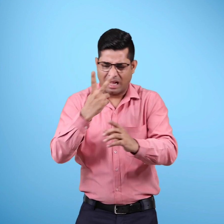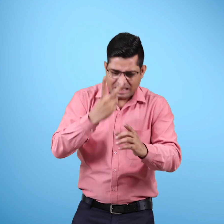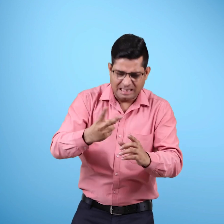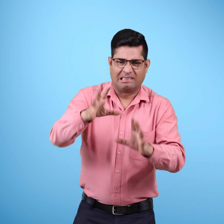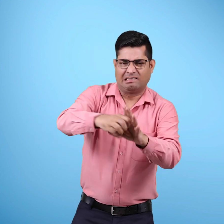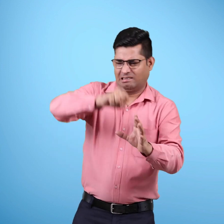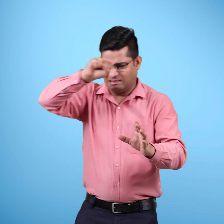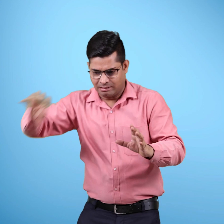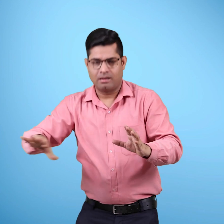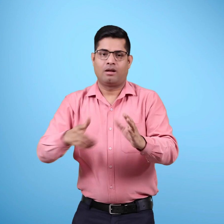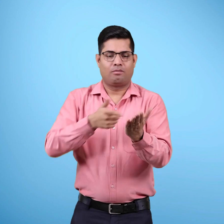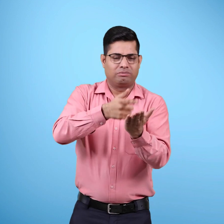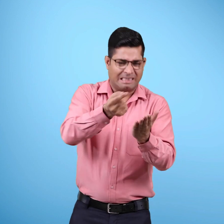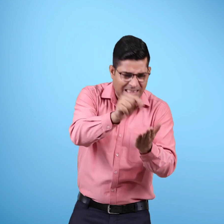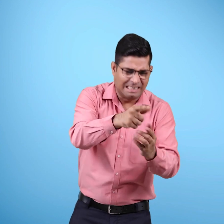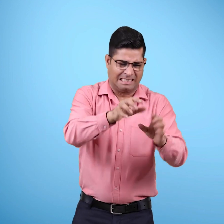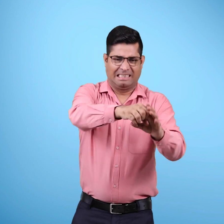weeds from their fields?